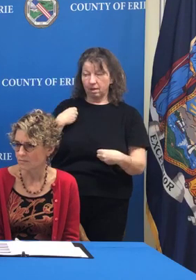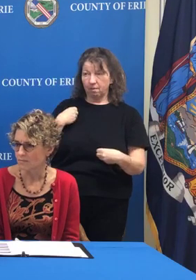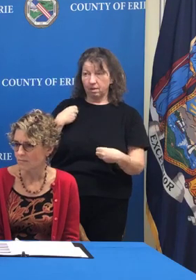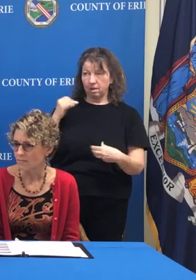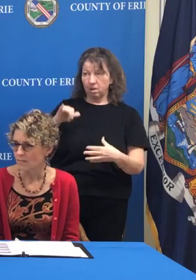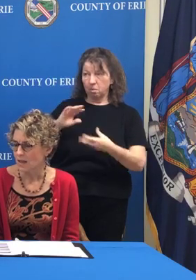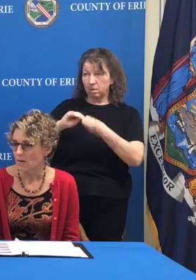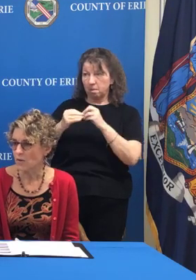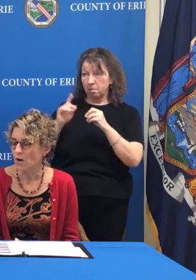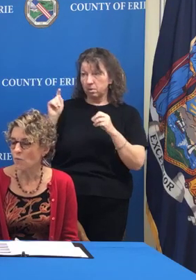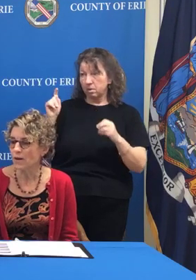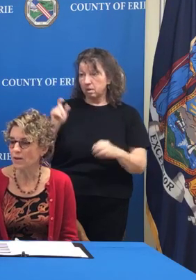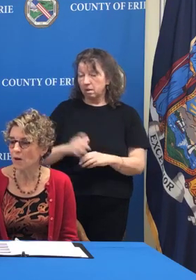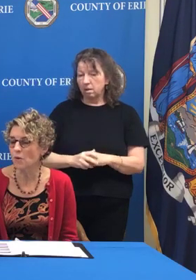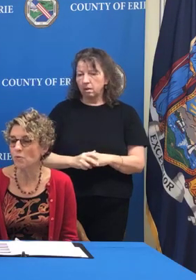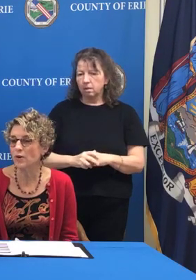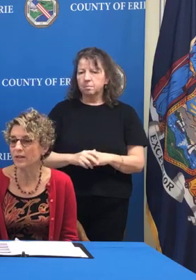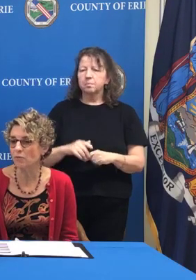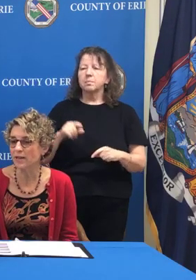publicized?